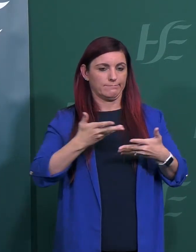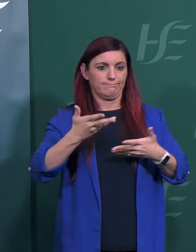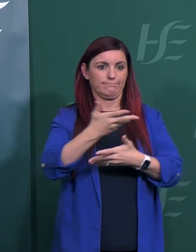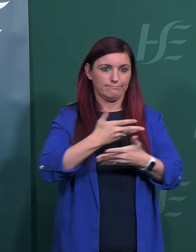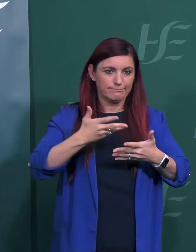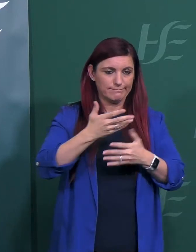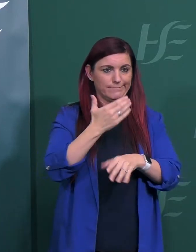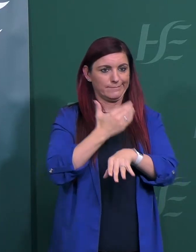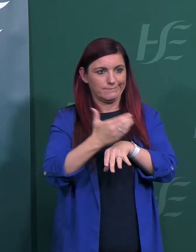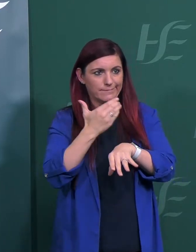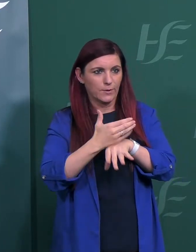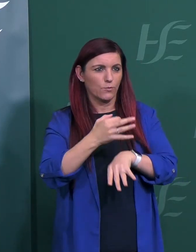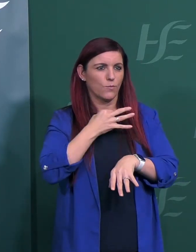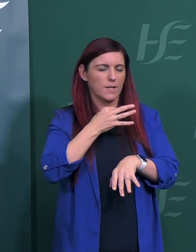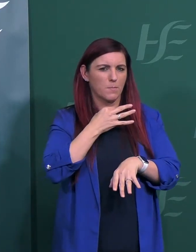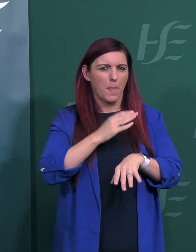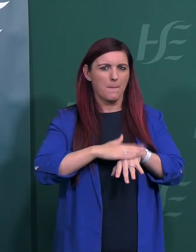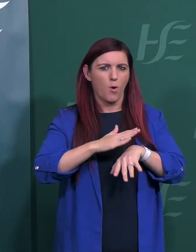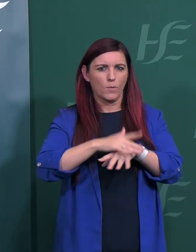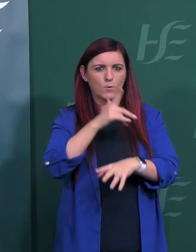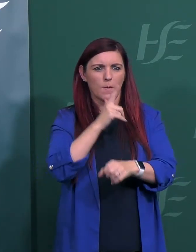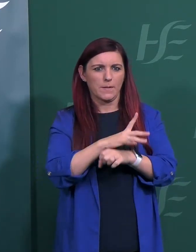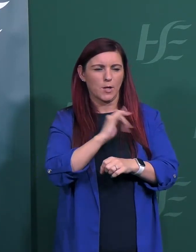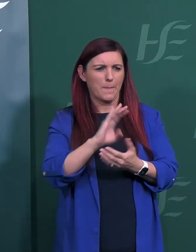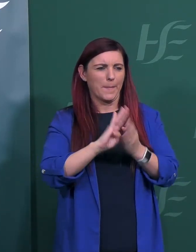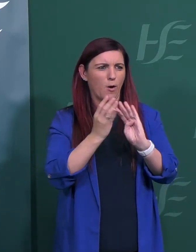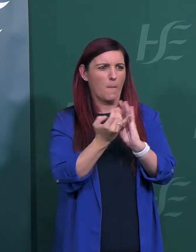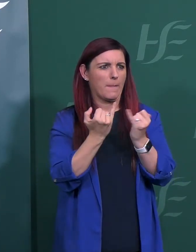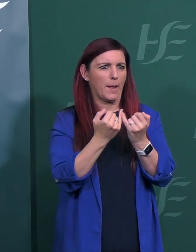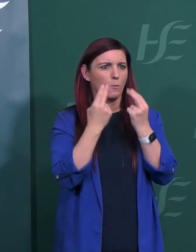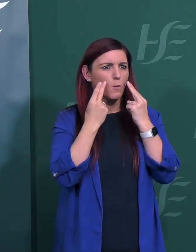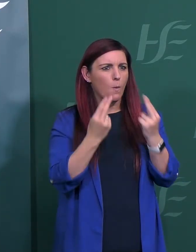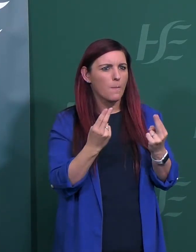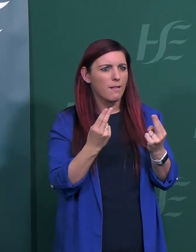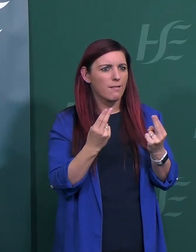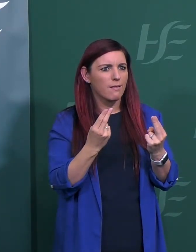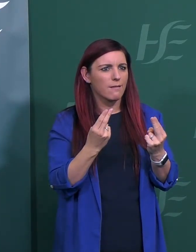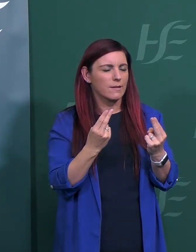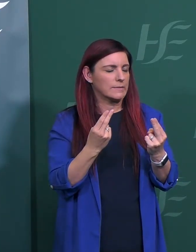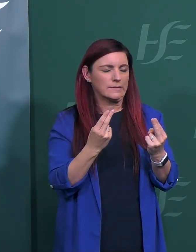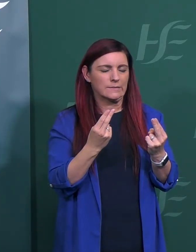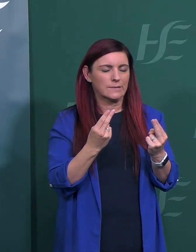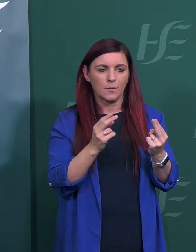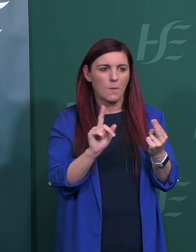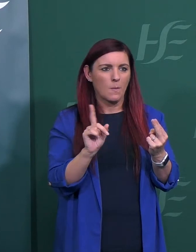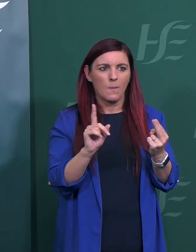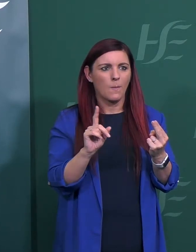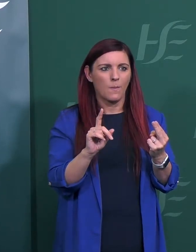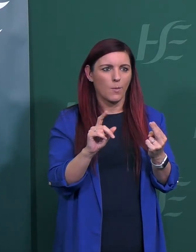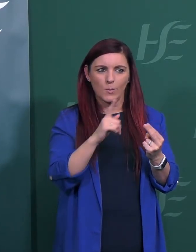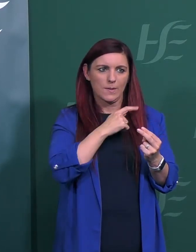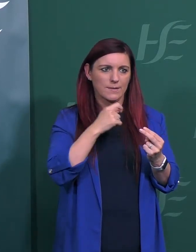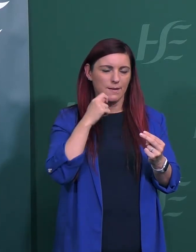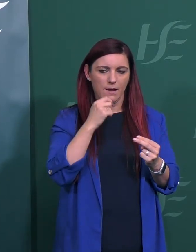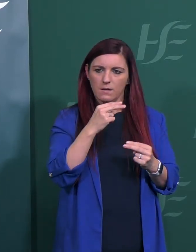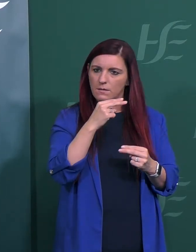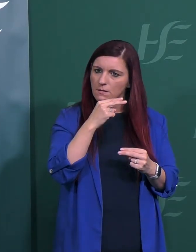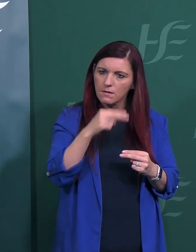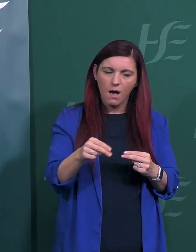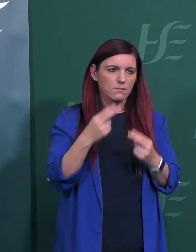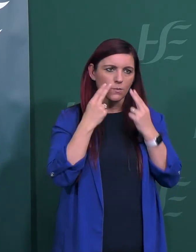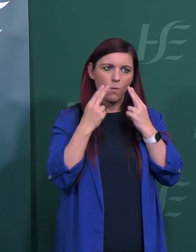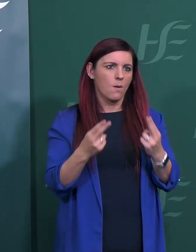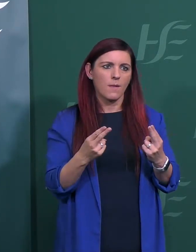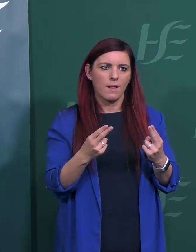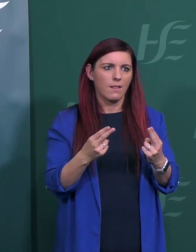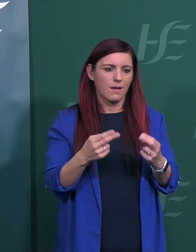it, it begins to become normalised. So I do want to stress that today there's nothing normal